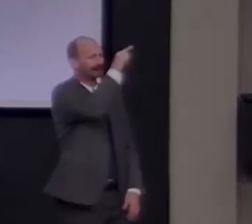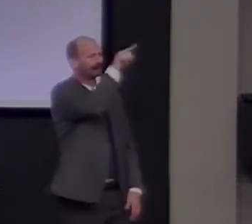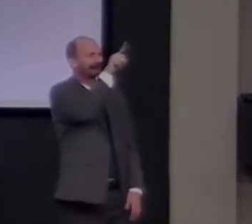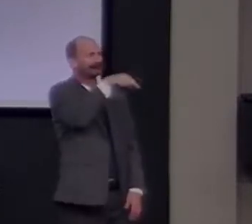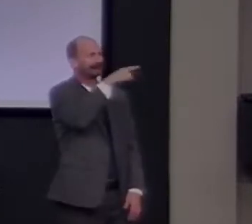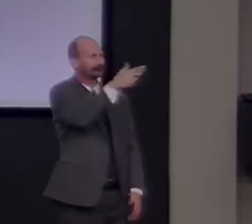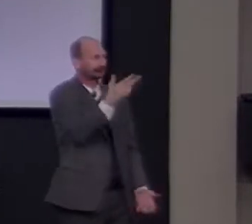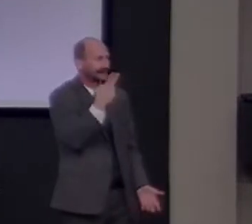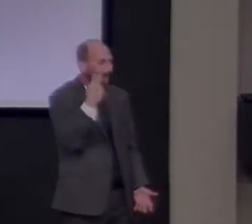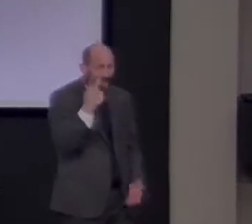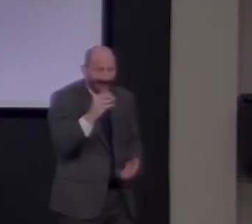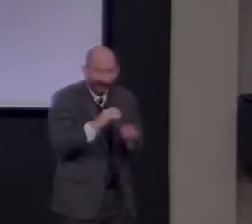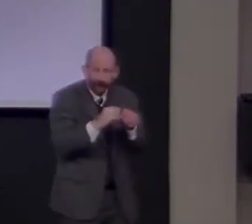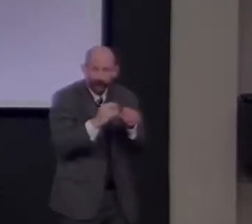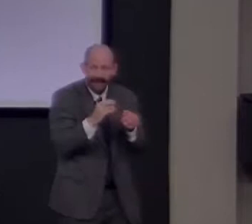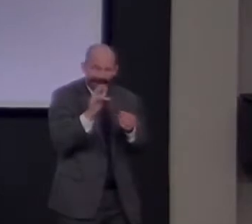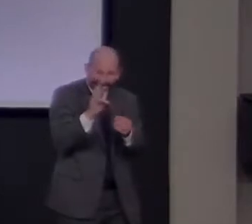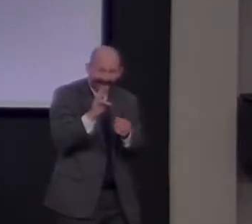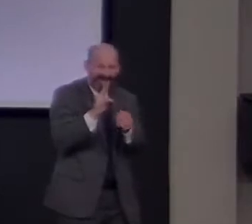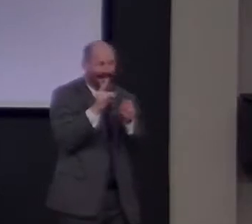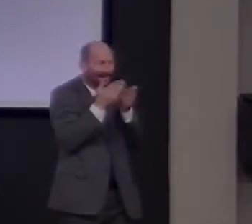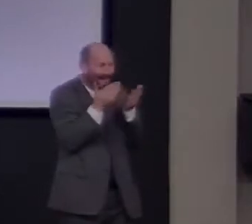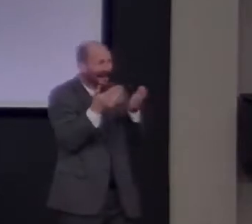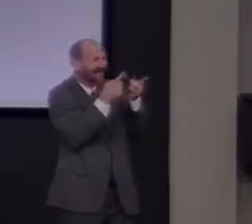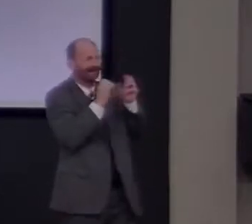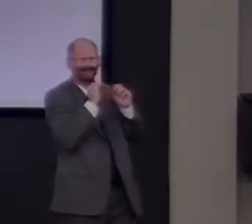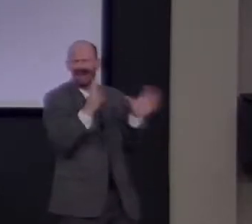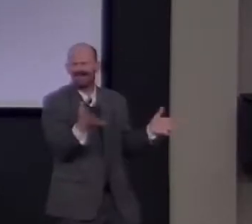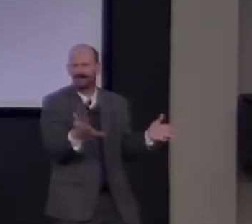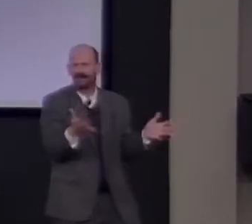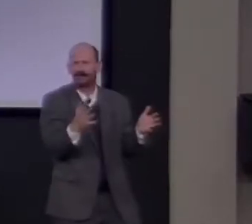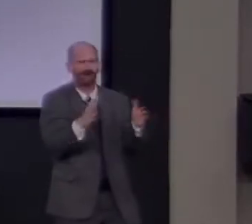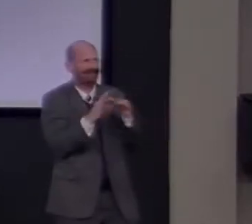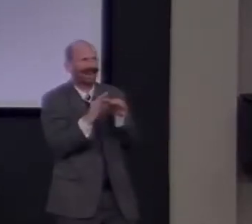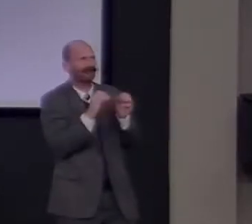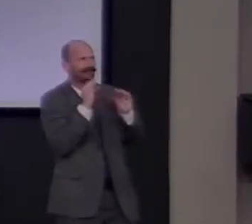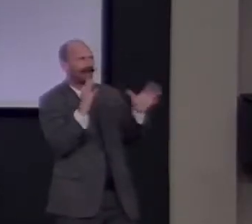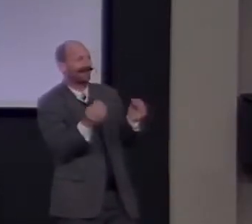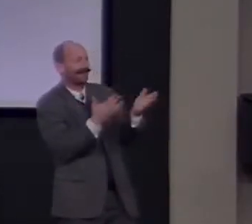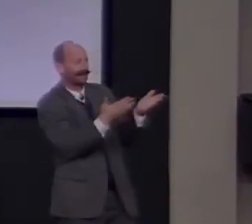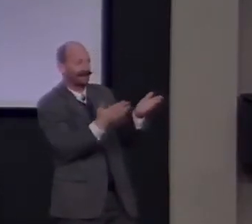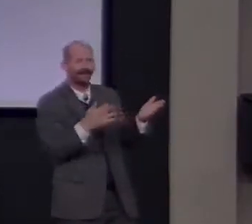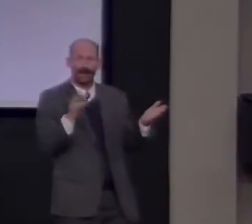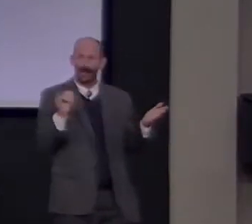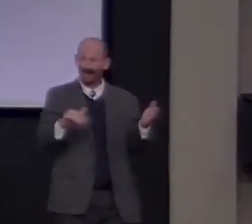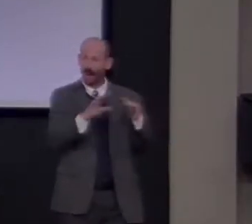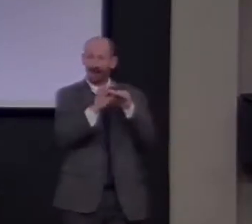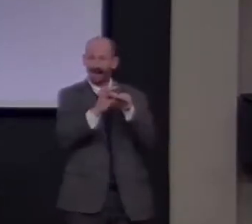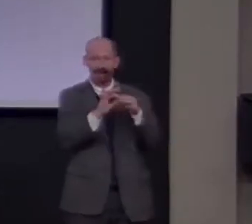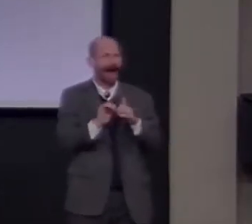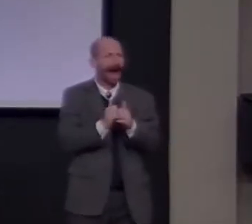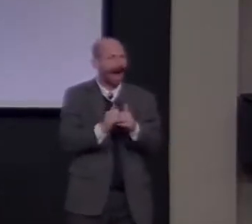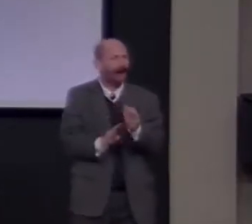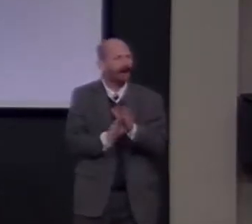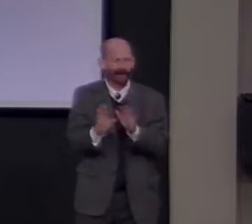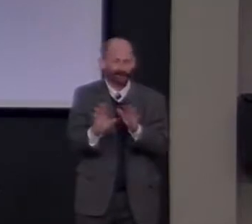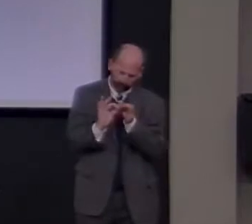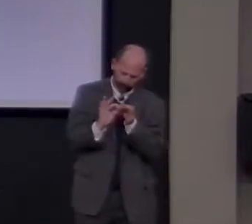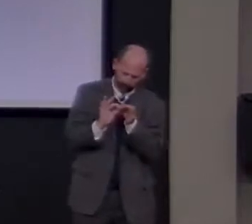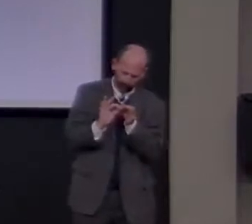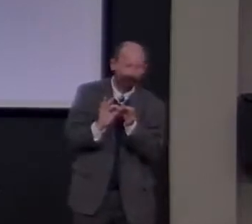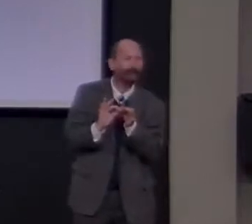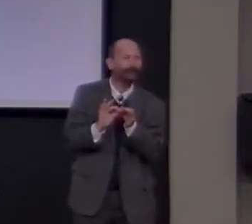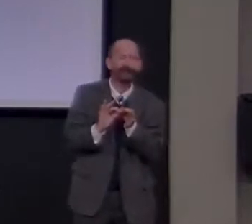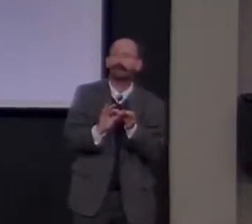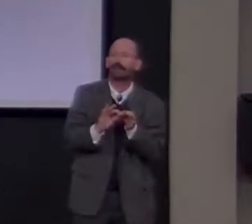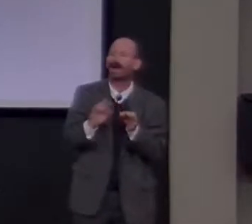arbitrary representation, no relationship, and that relationship needs to be learned. So that sets up a problem